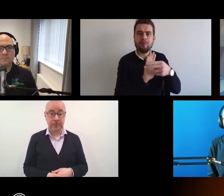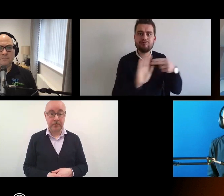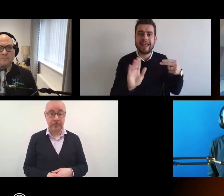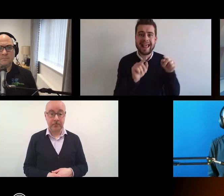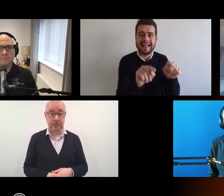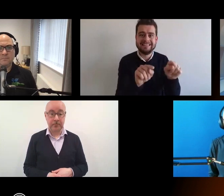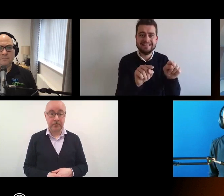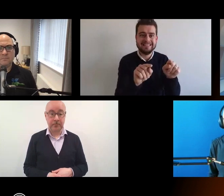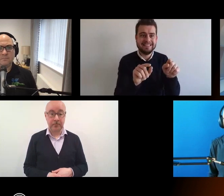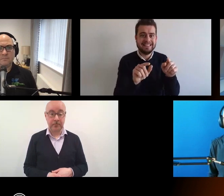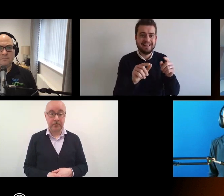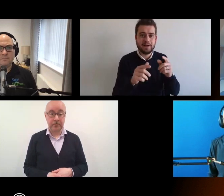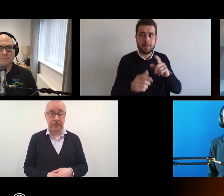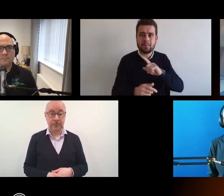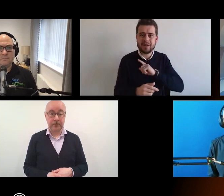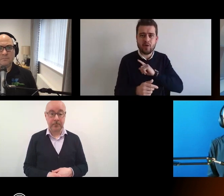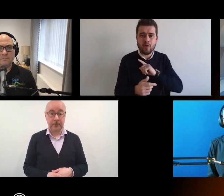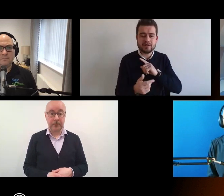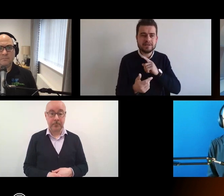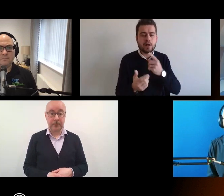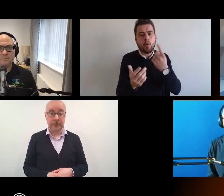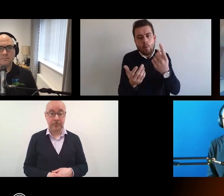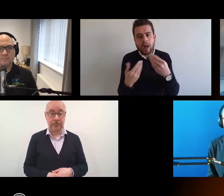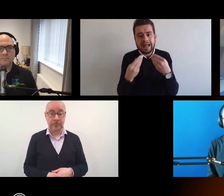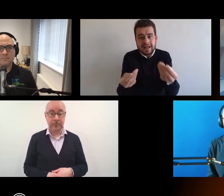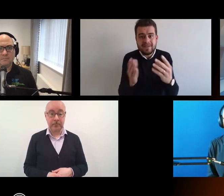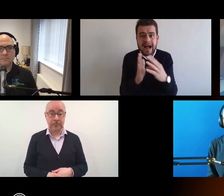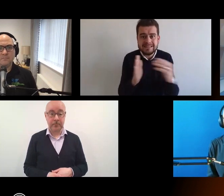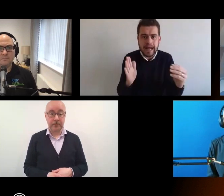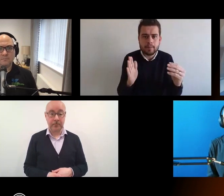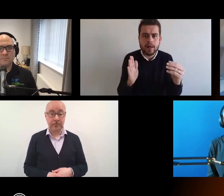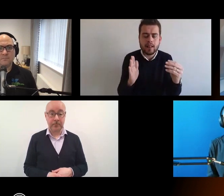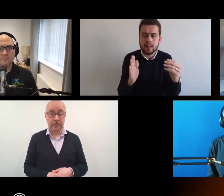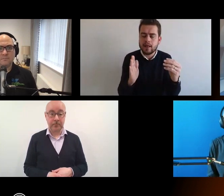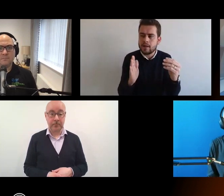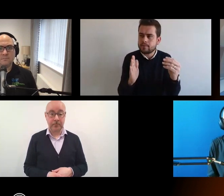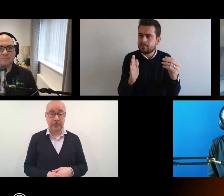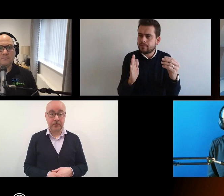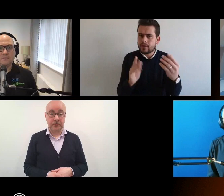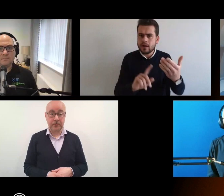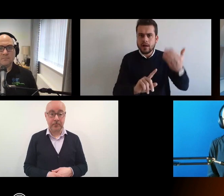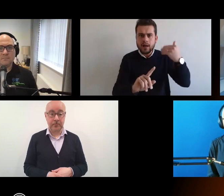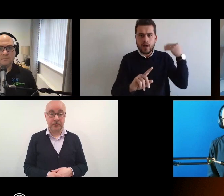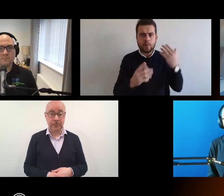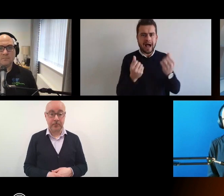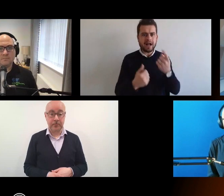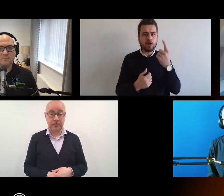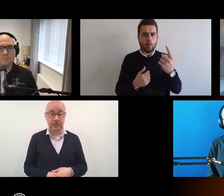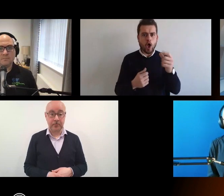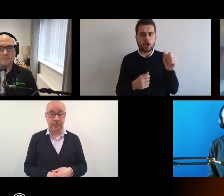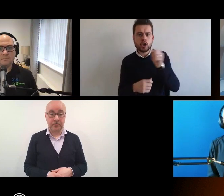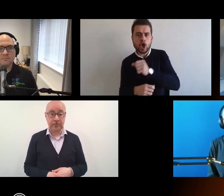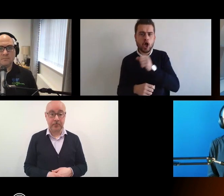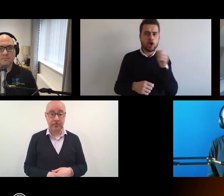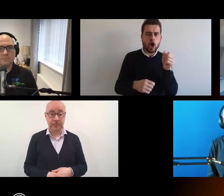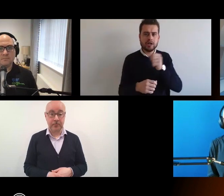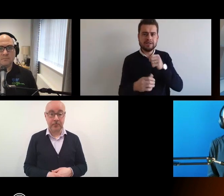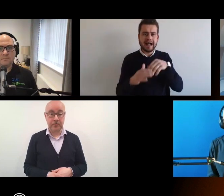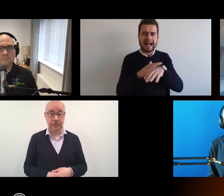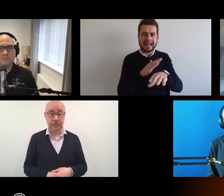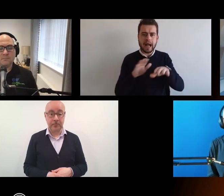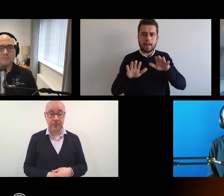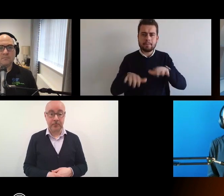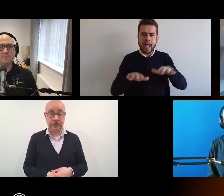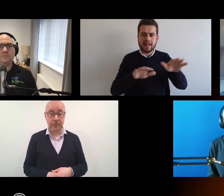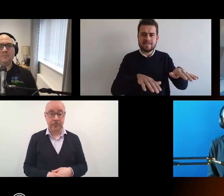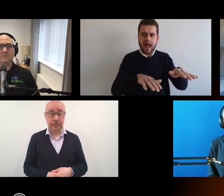I'm saying to that organization, this is what we can do to help you protect your brand. And let me give you one example. Some time ago,